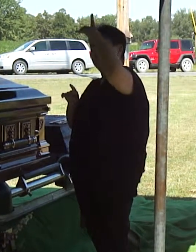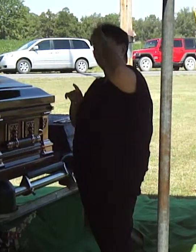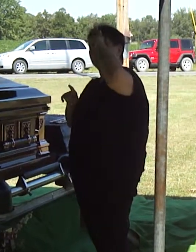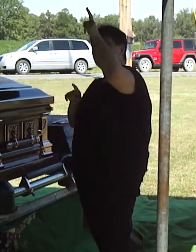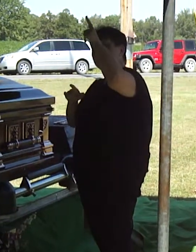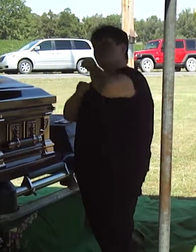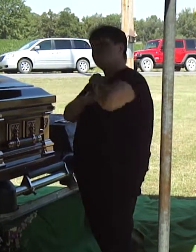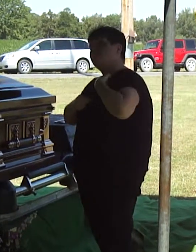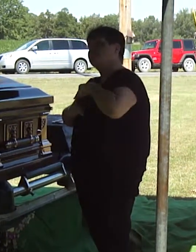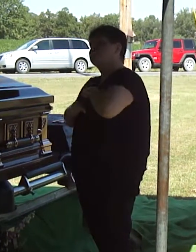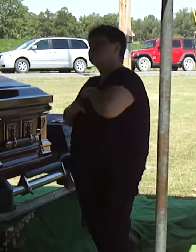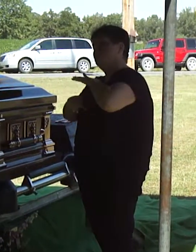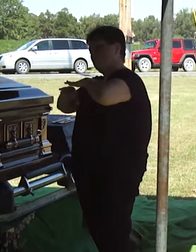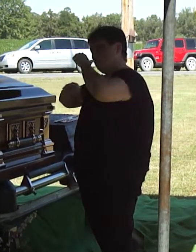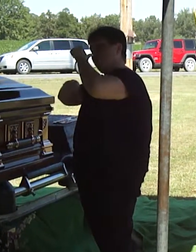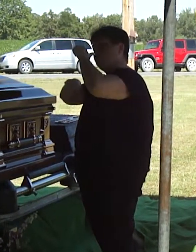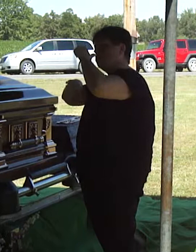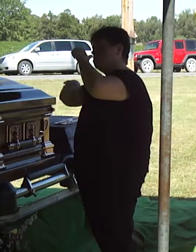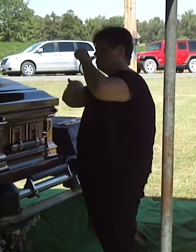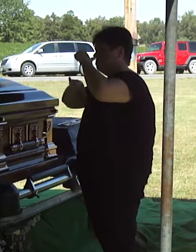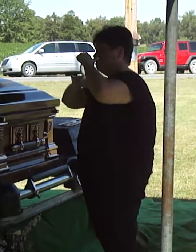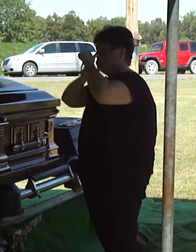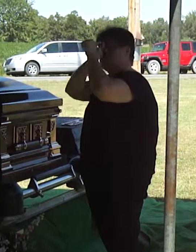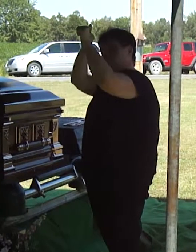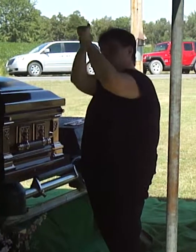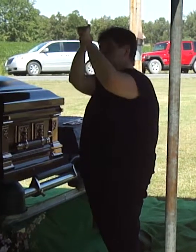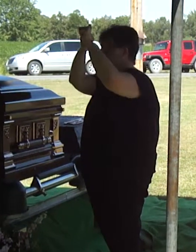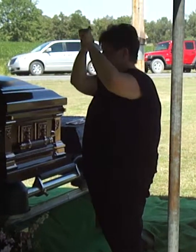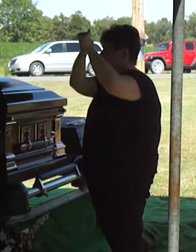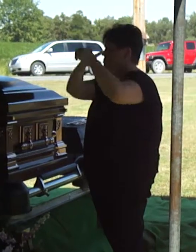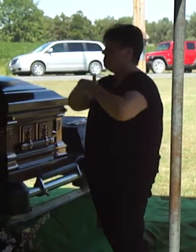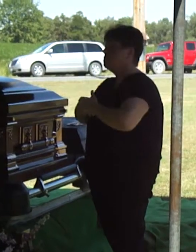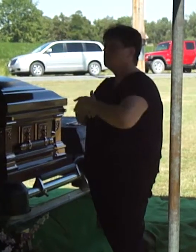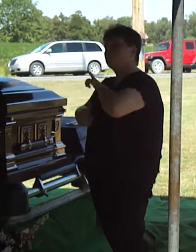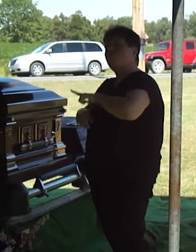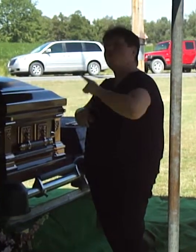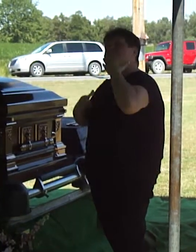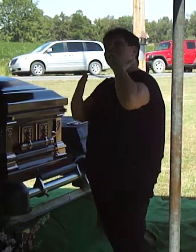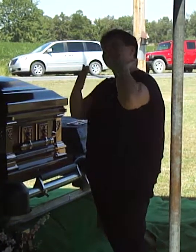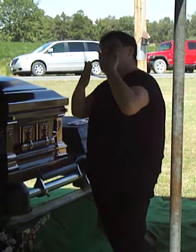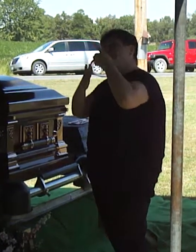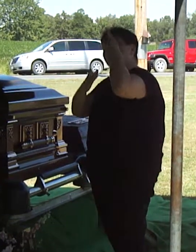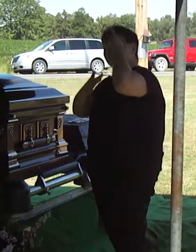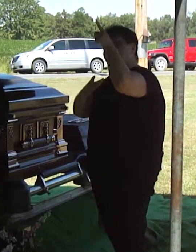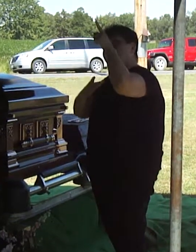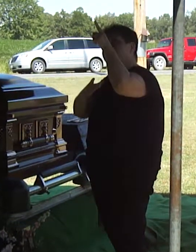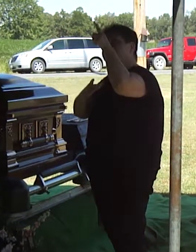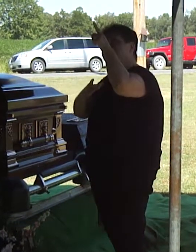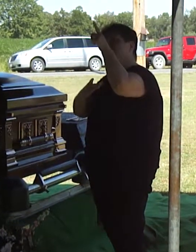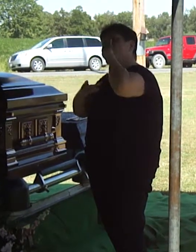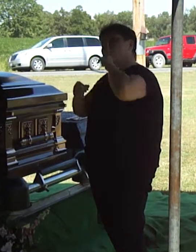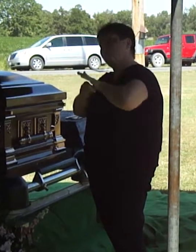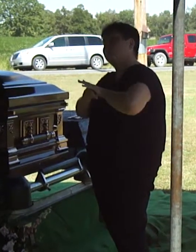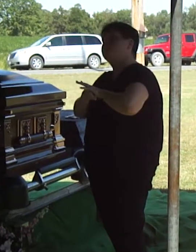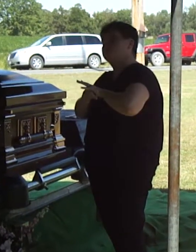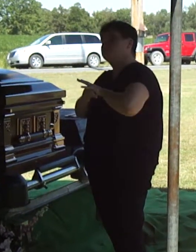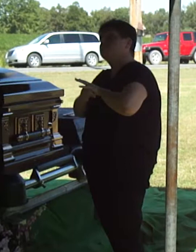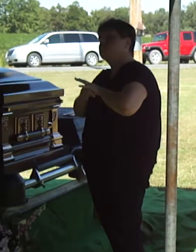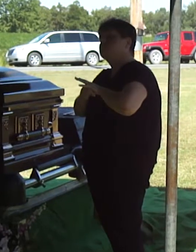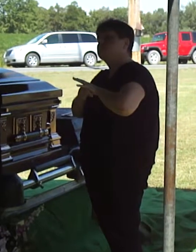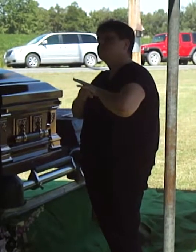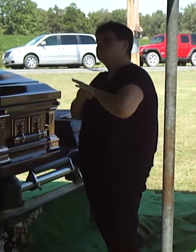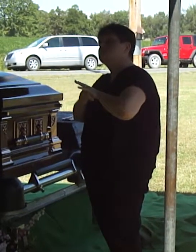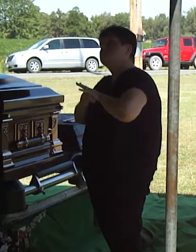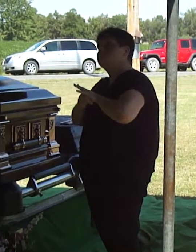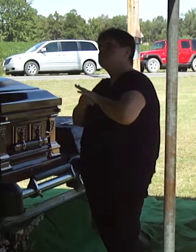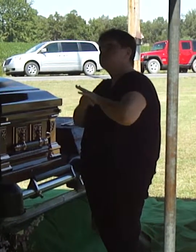because you loved us, call us to yourself. Lord, I thank you for that assurance and